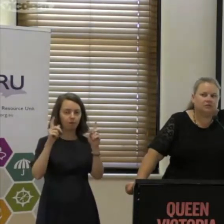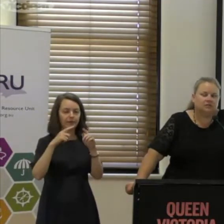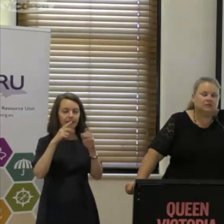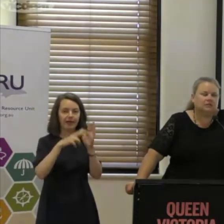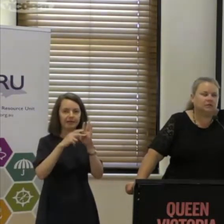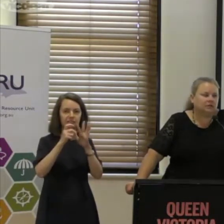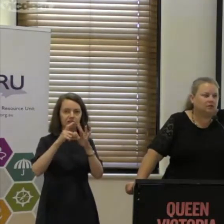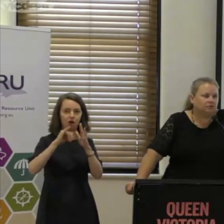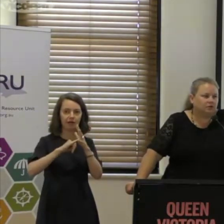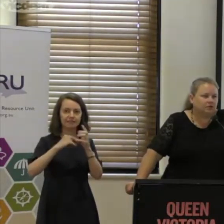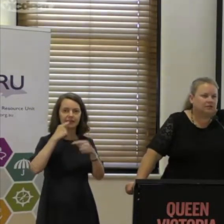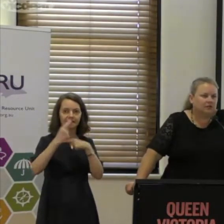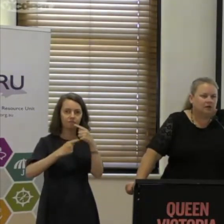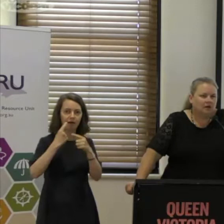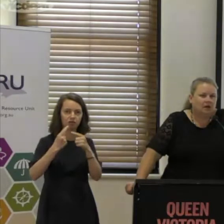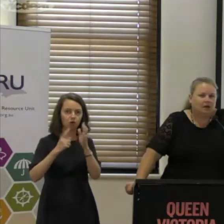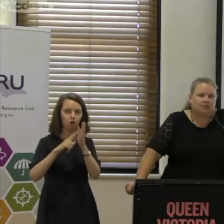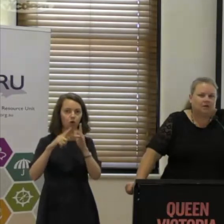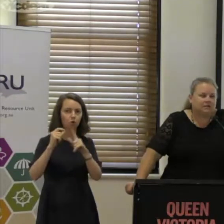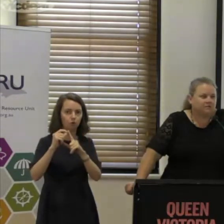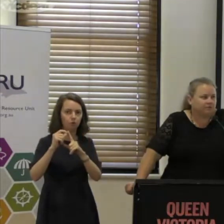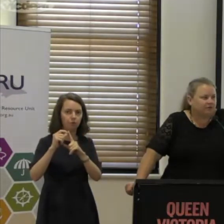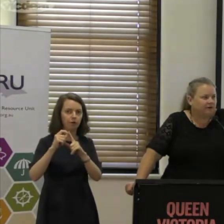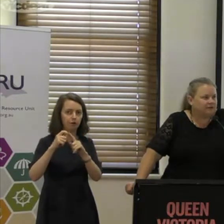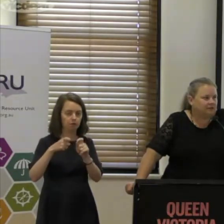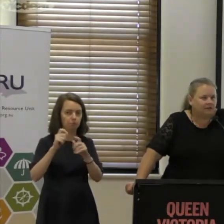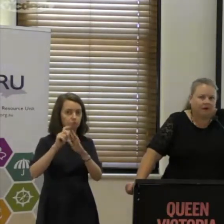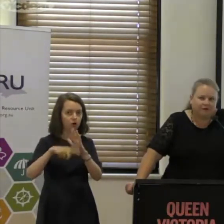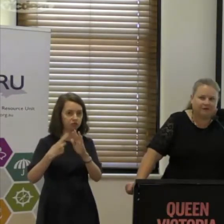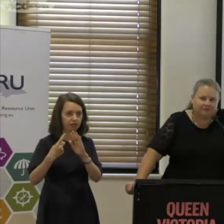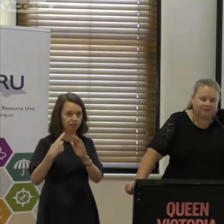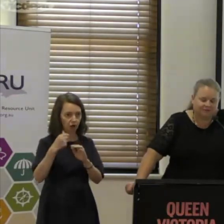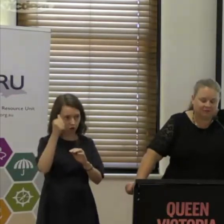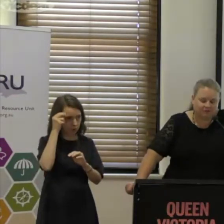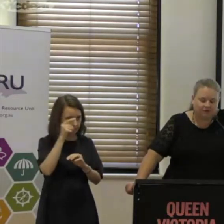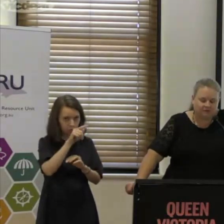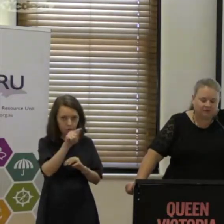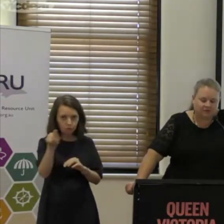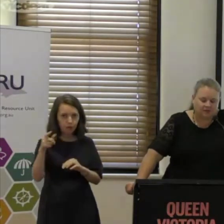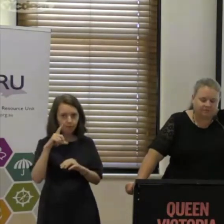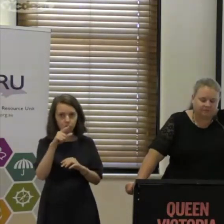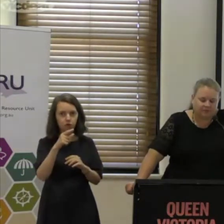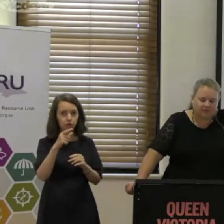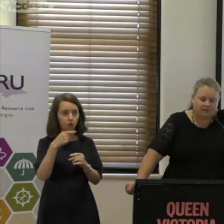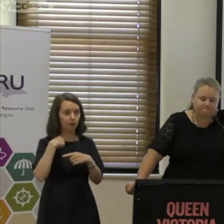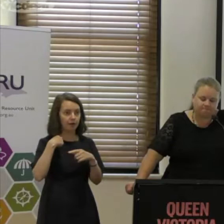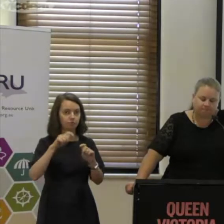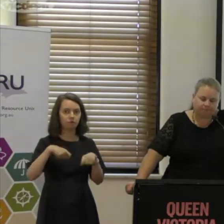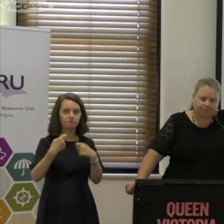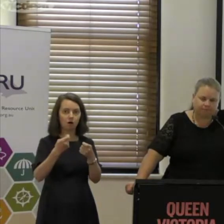Project, which is the Disability Loop Project. And I see some familiar faces in the crowd who have come to some of our workshops